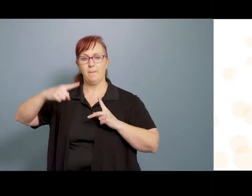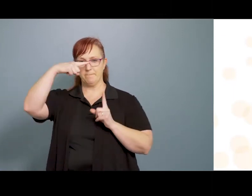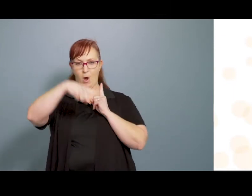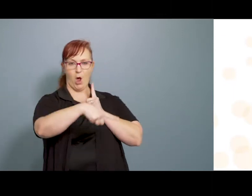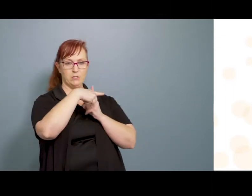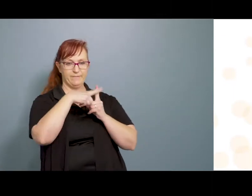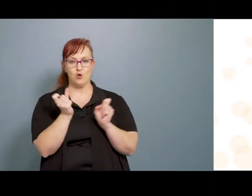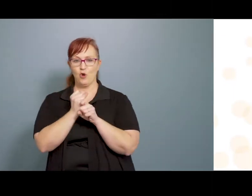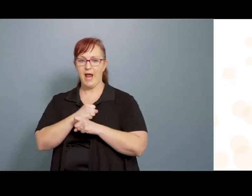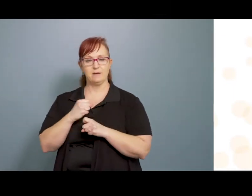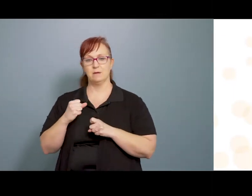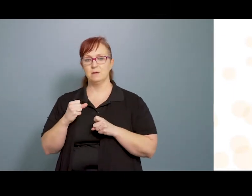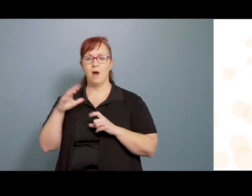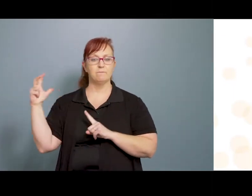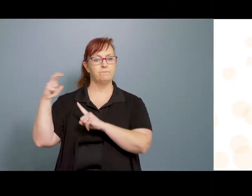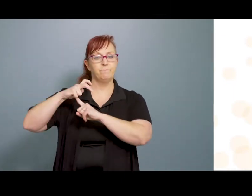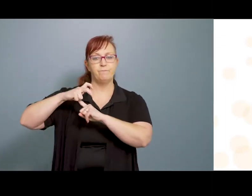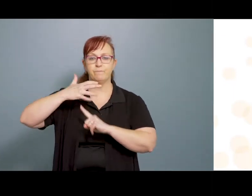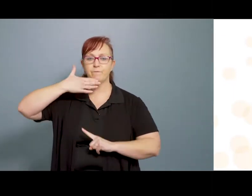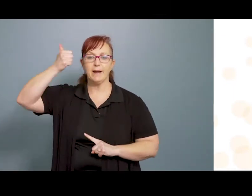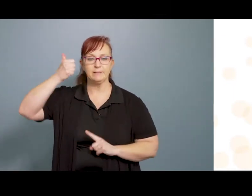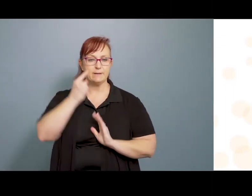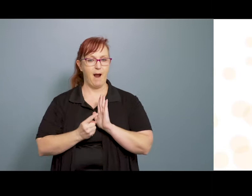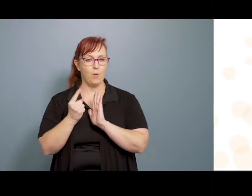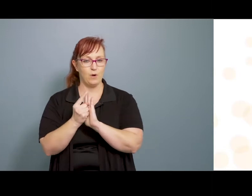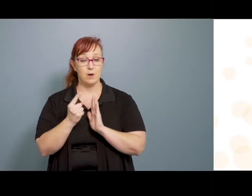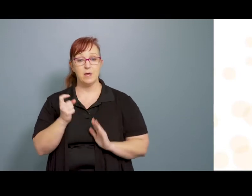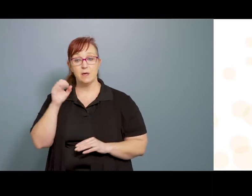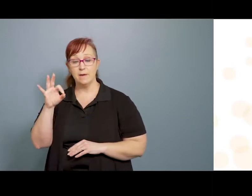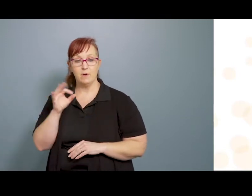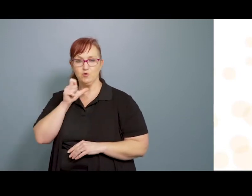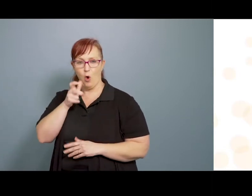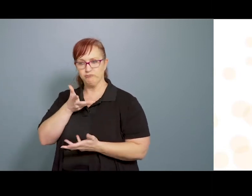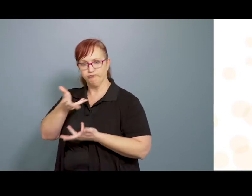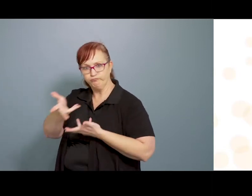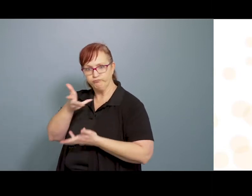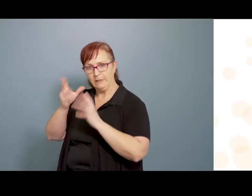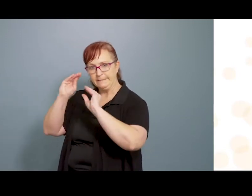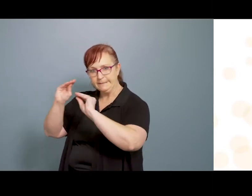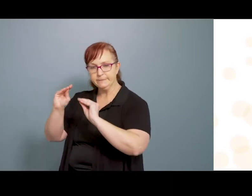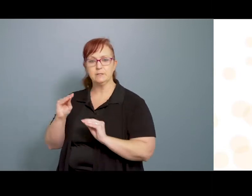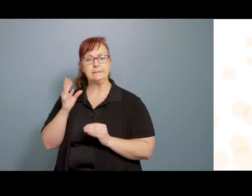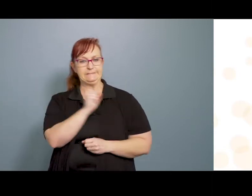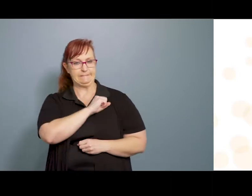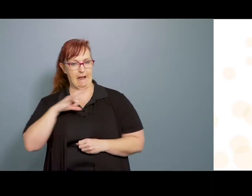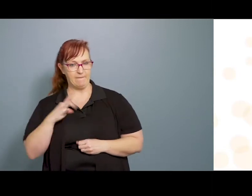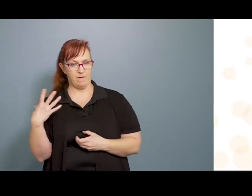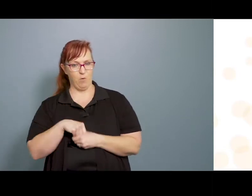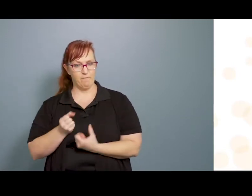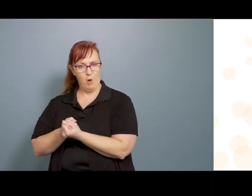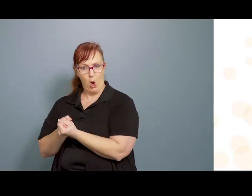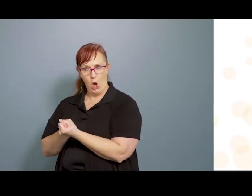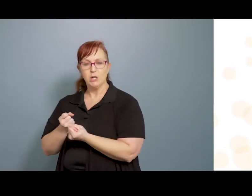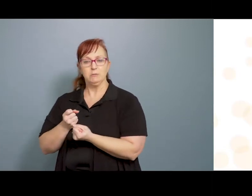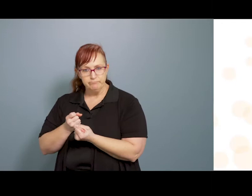finest hour. For the staff that don't work directly with instruction, we all determined that we were going to take a cue